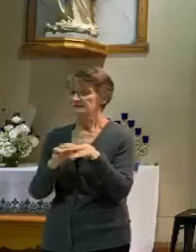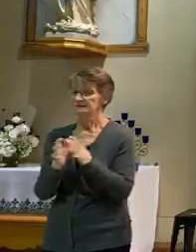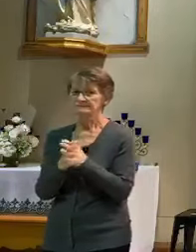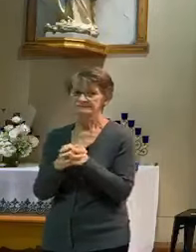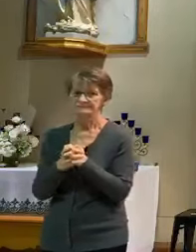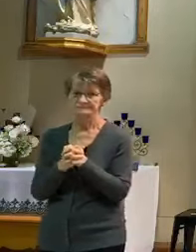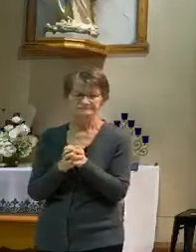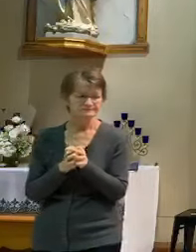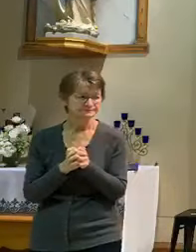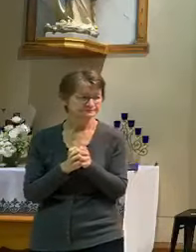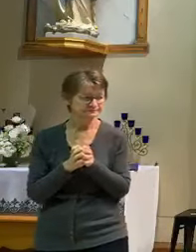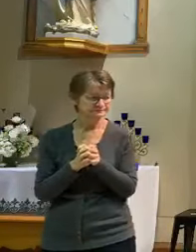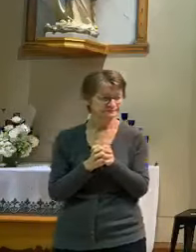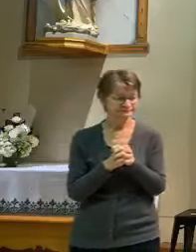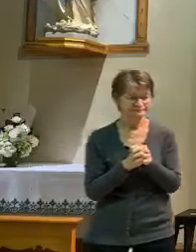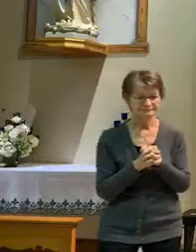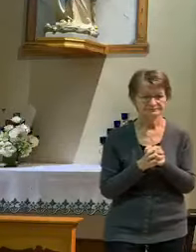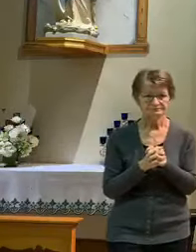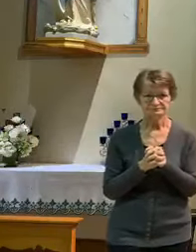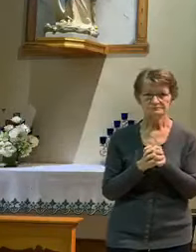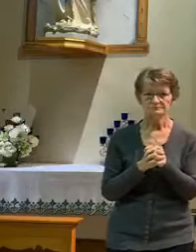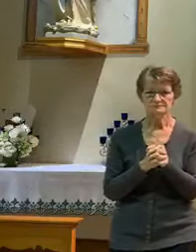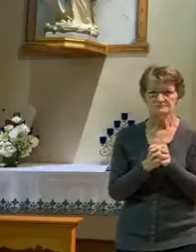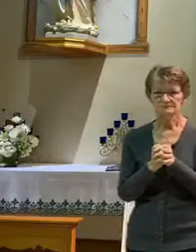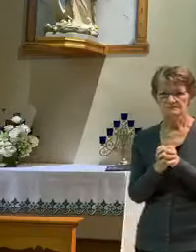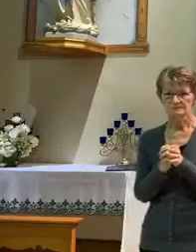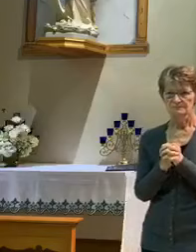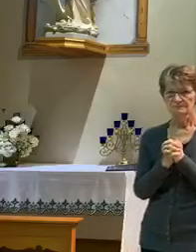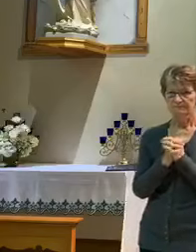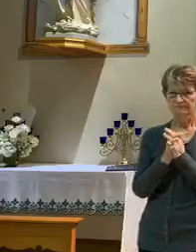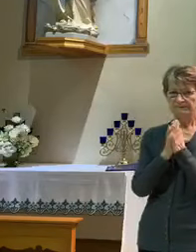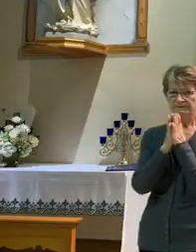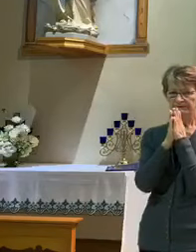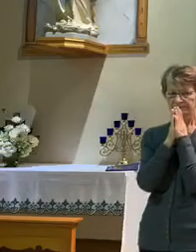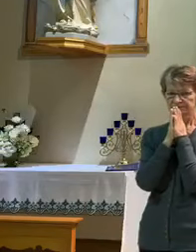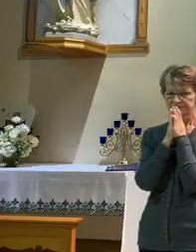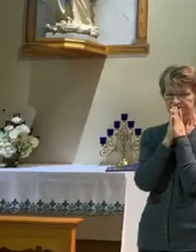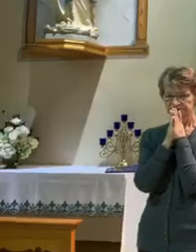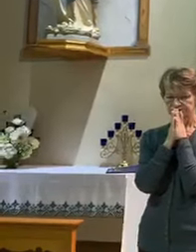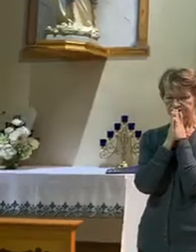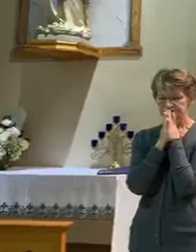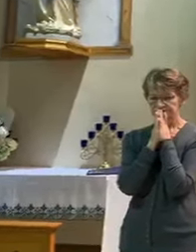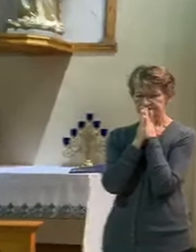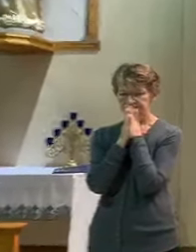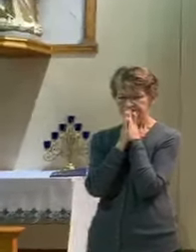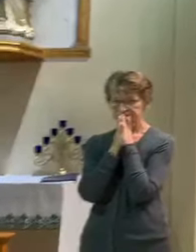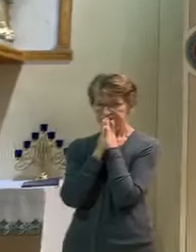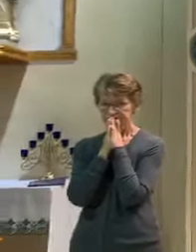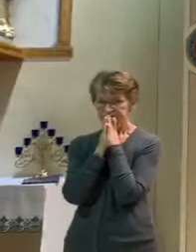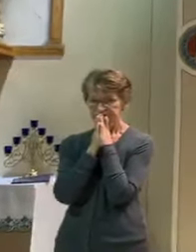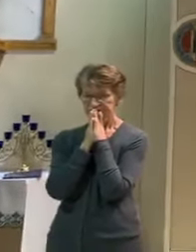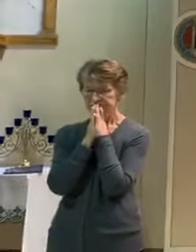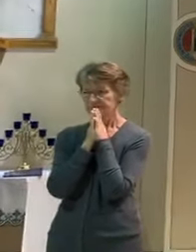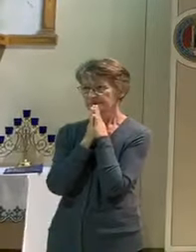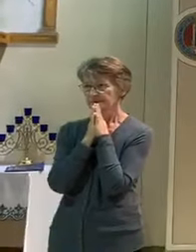moment. May the words of the Holy Gospel wipe away our sins. Amen.